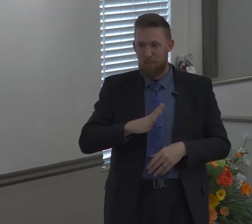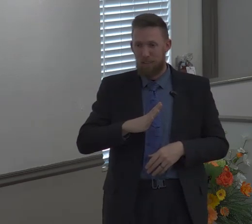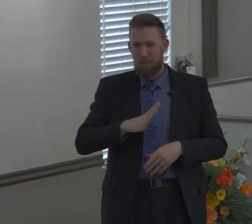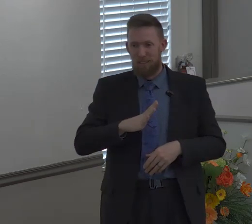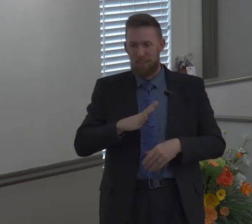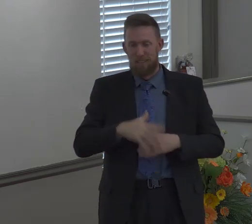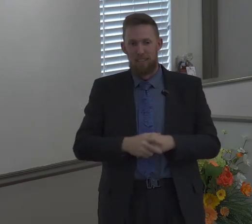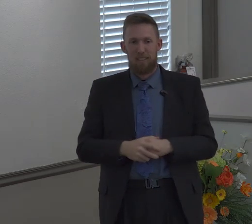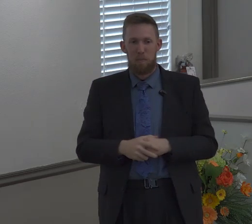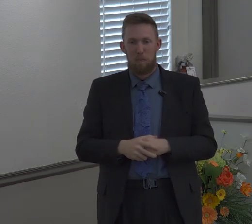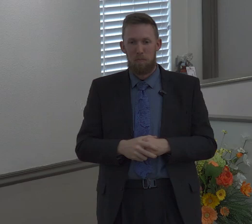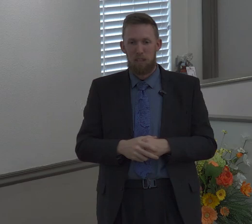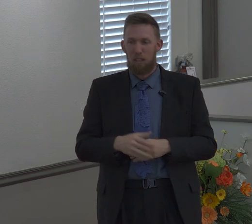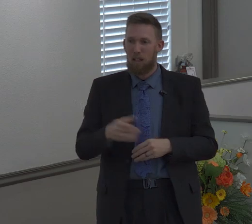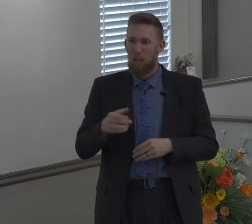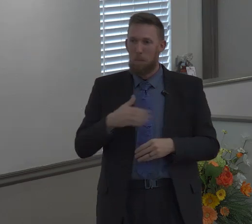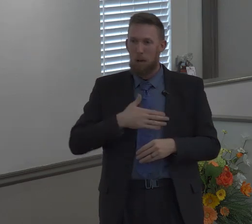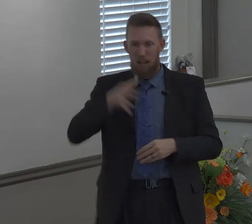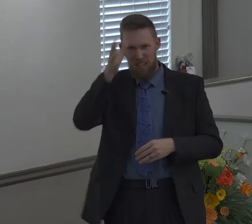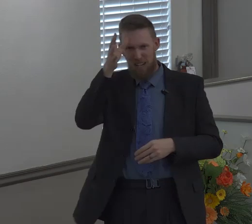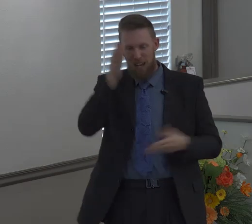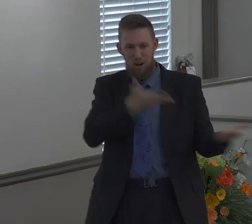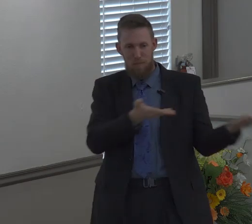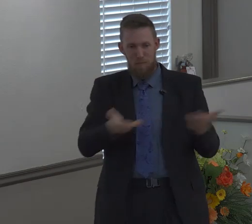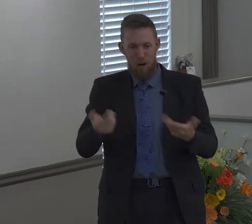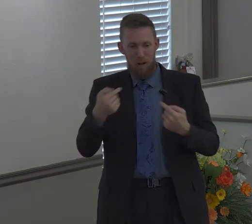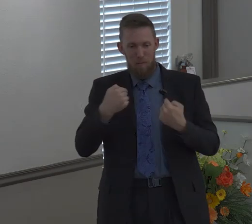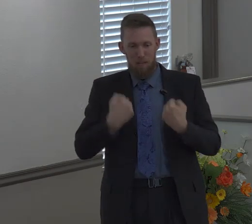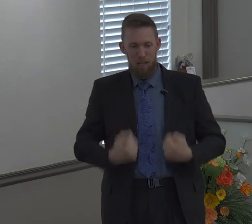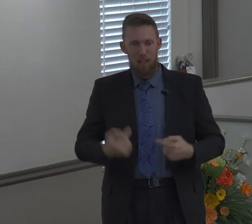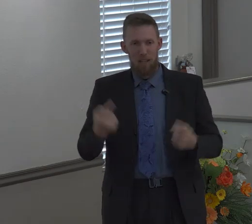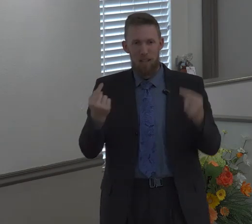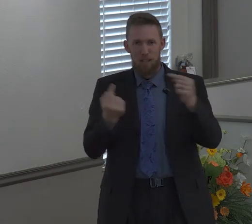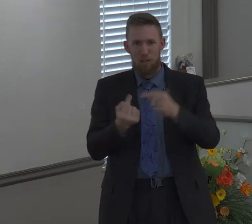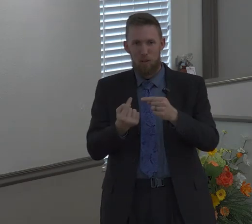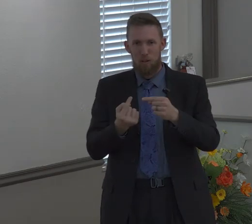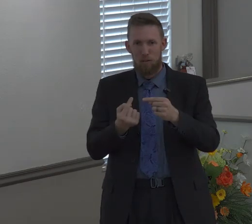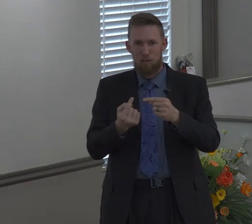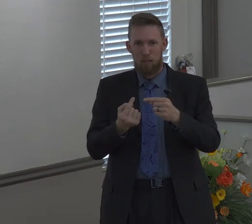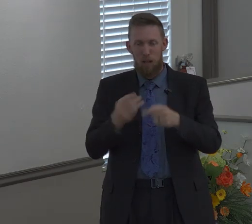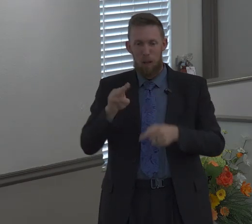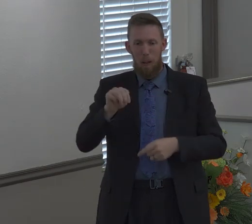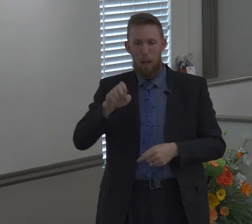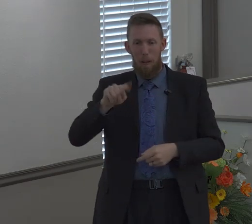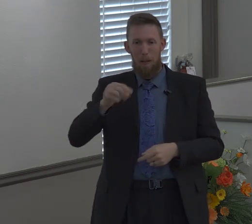when I was a lost kid, and my dad was taking me to the Methodist church,